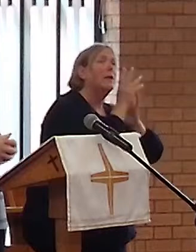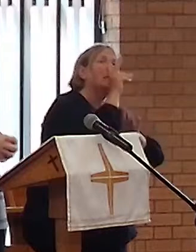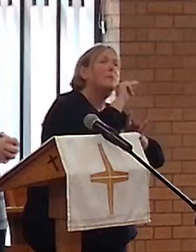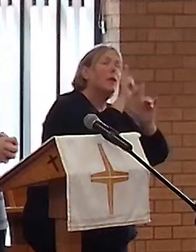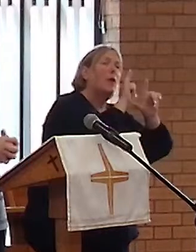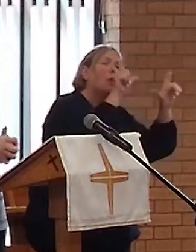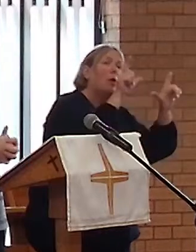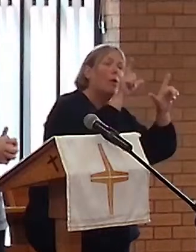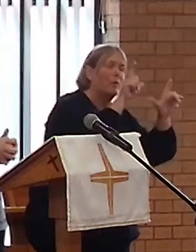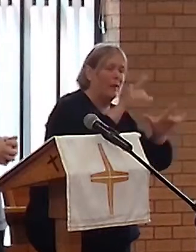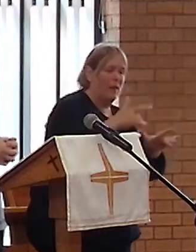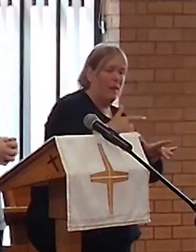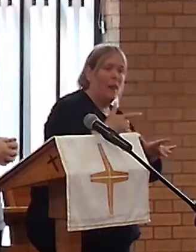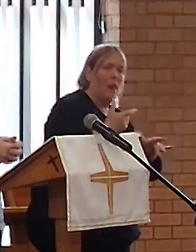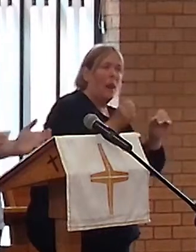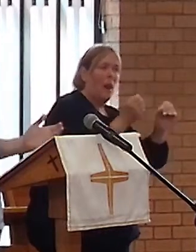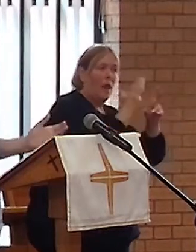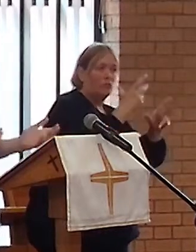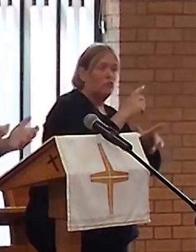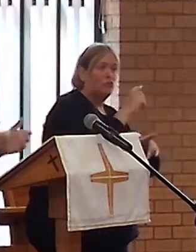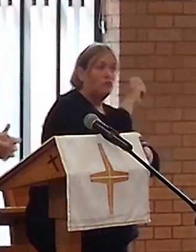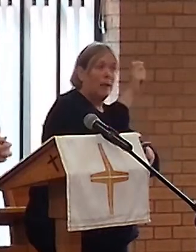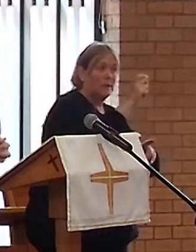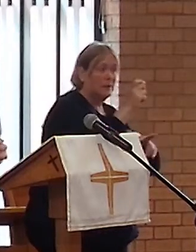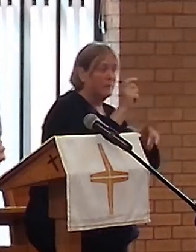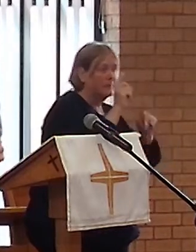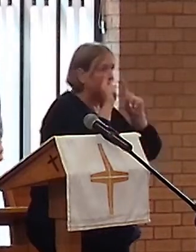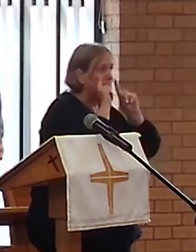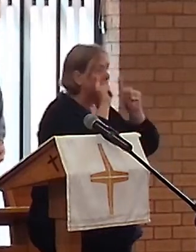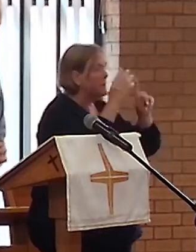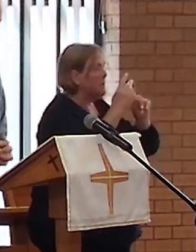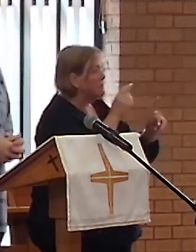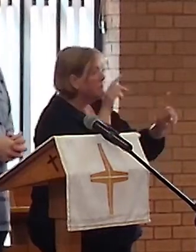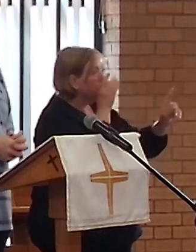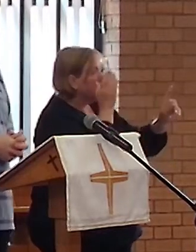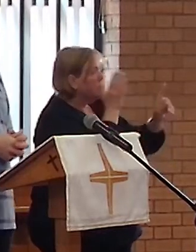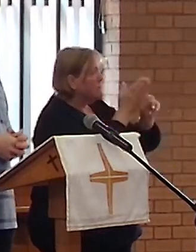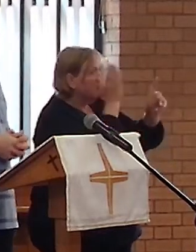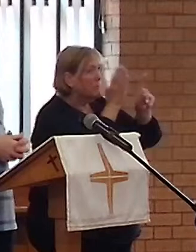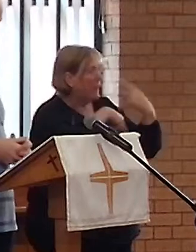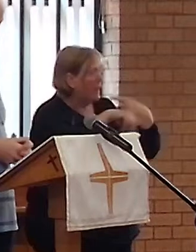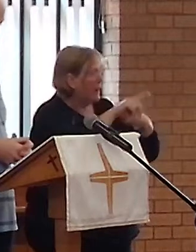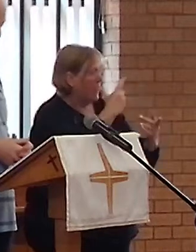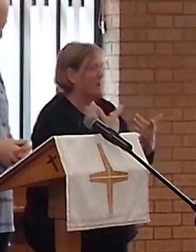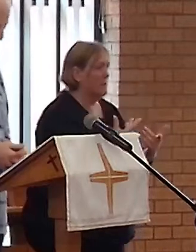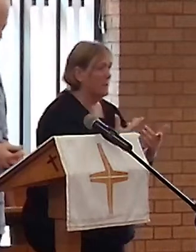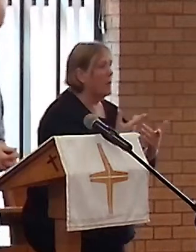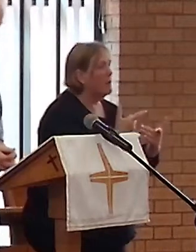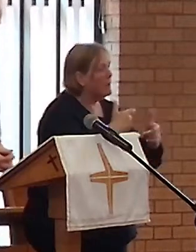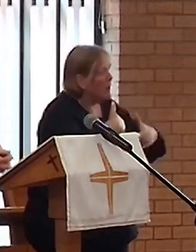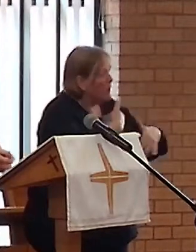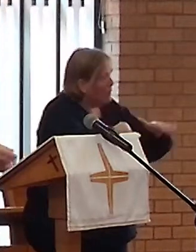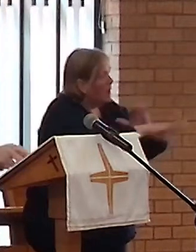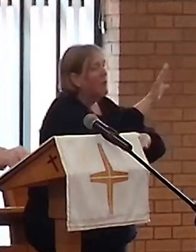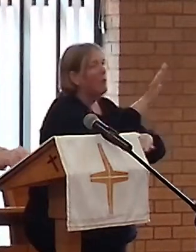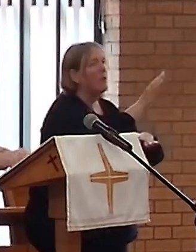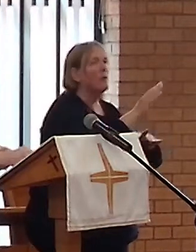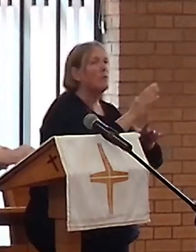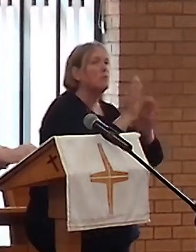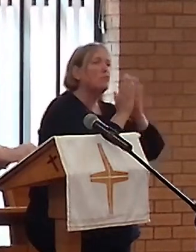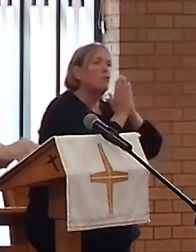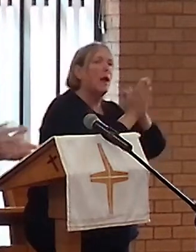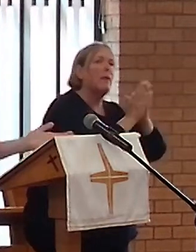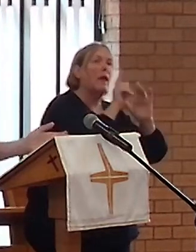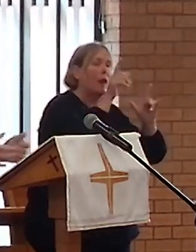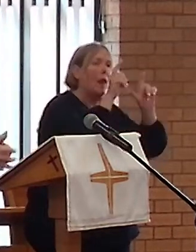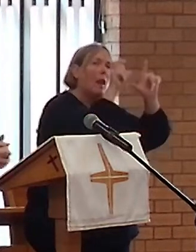us today. As we go from here, let's pray that that light is seen in us.